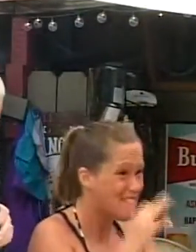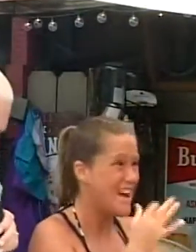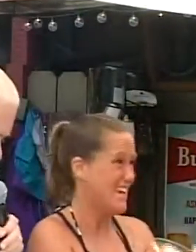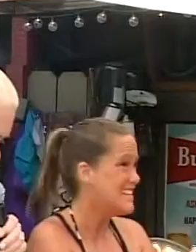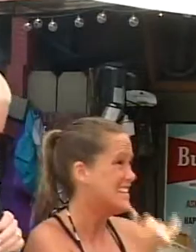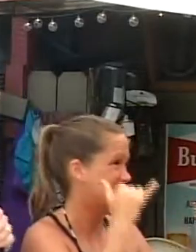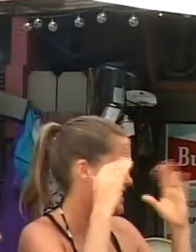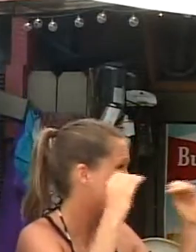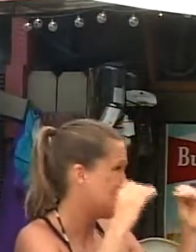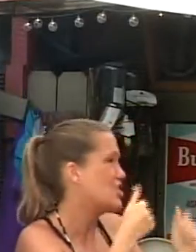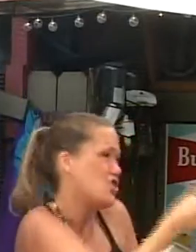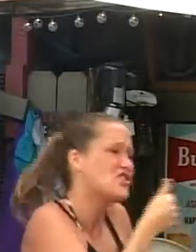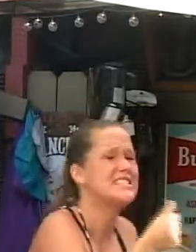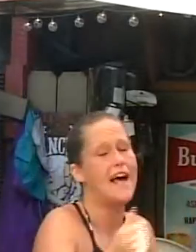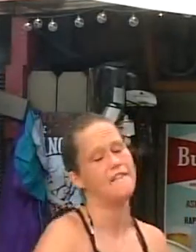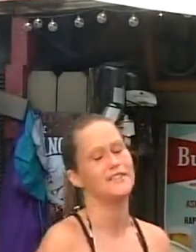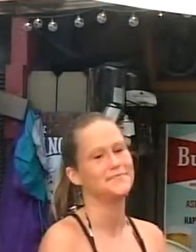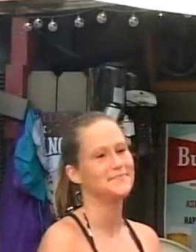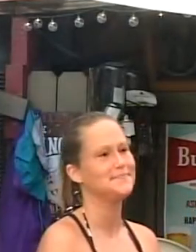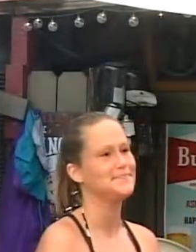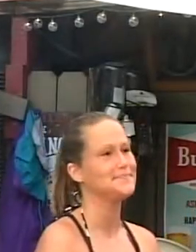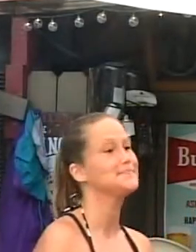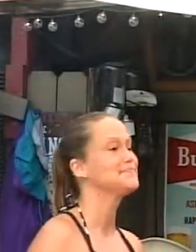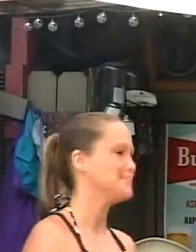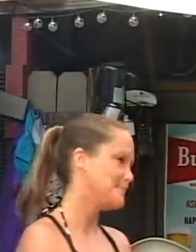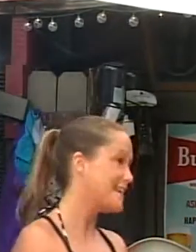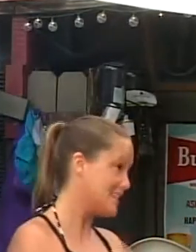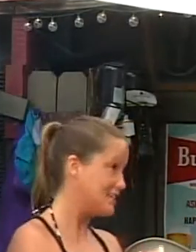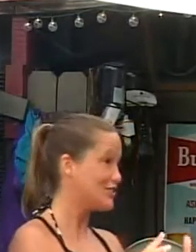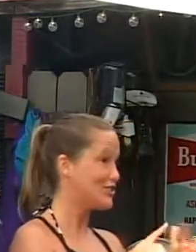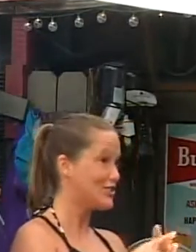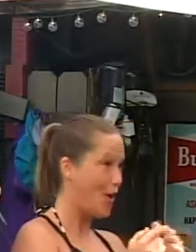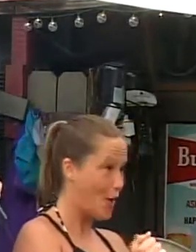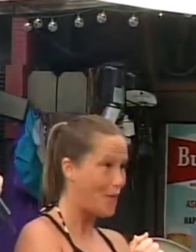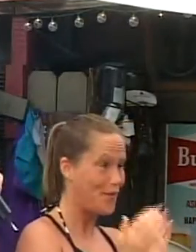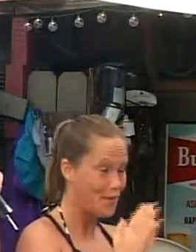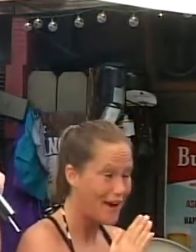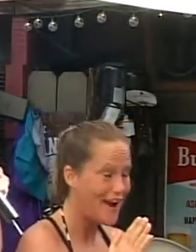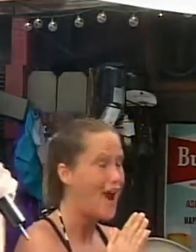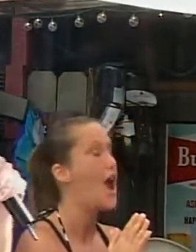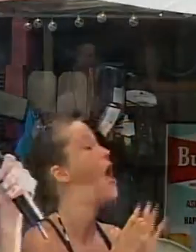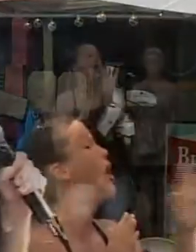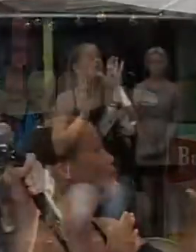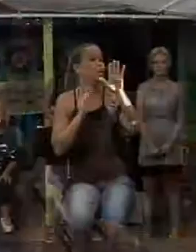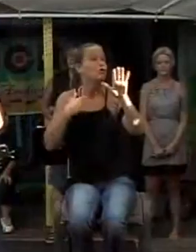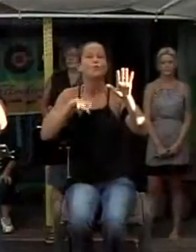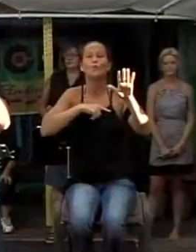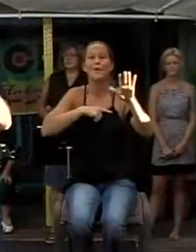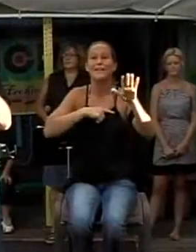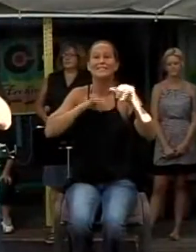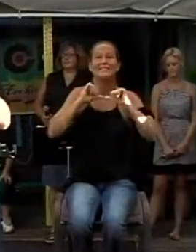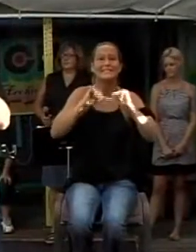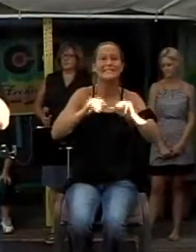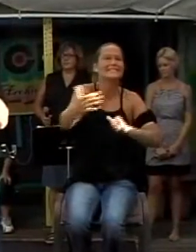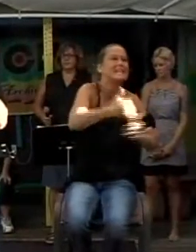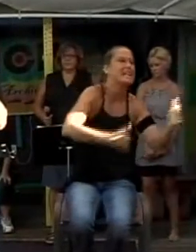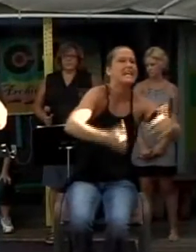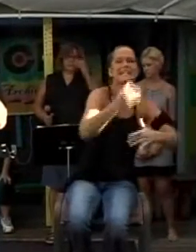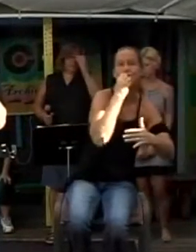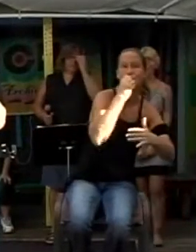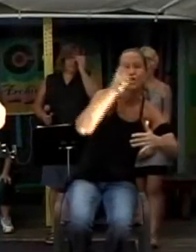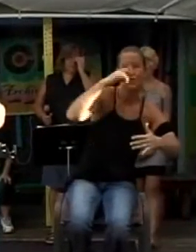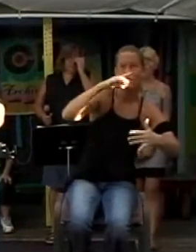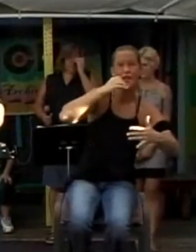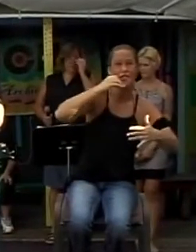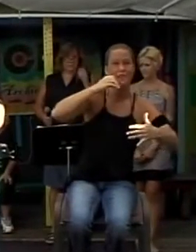being said, let's open up with a word of prayer. We are still collecting food for the homeless, whether they come into the thrift store or I